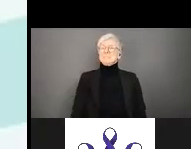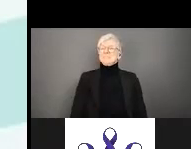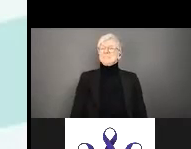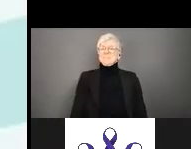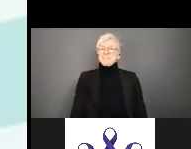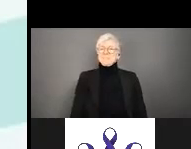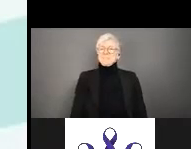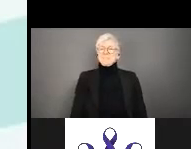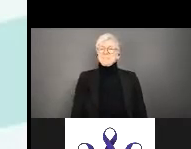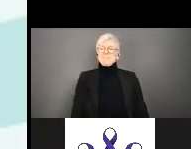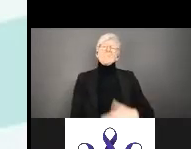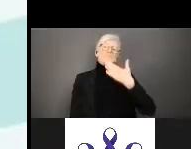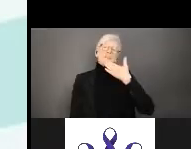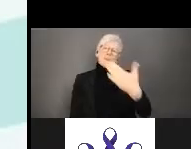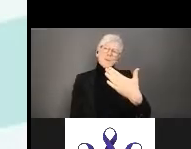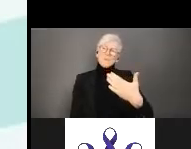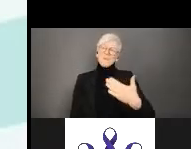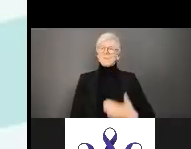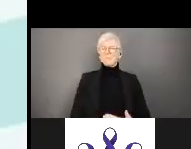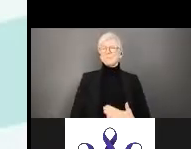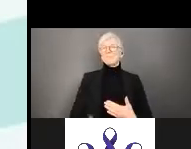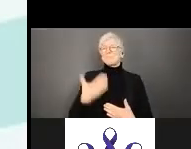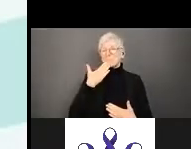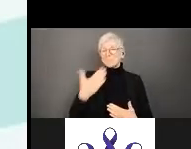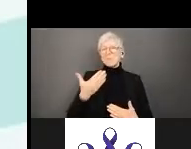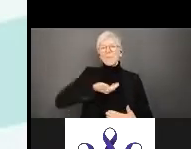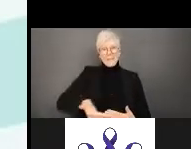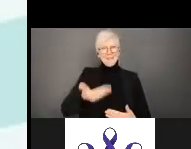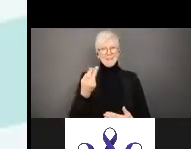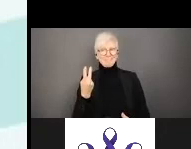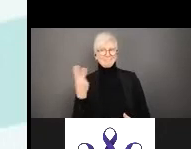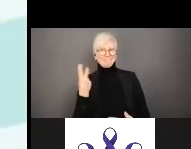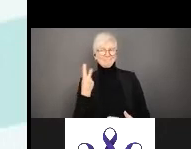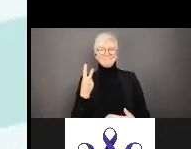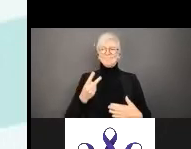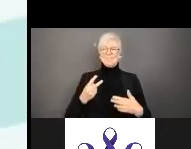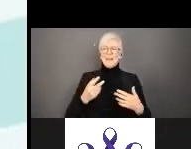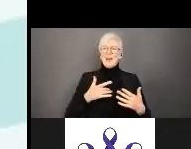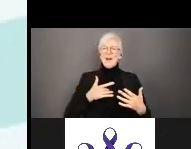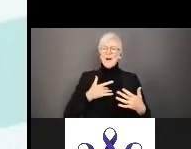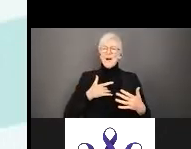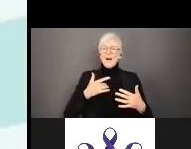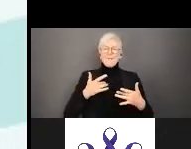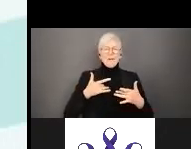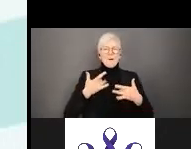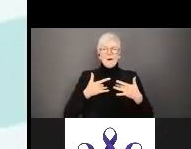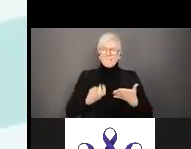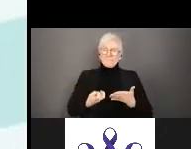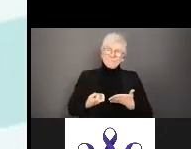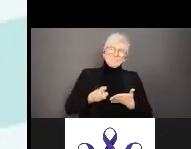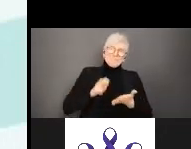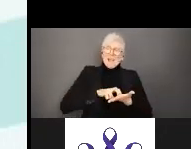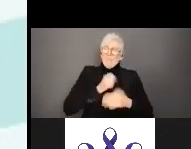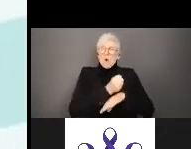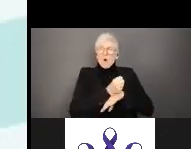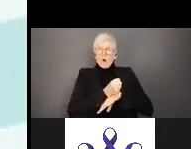Rayanne. Thanks, EAPO, for having us today. I must say it was very much worth getting up super early to